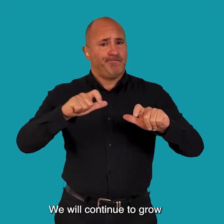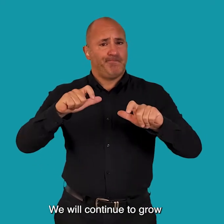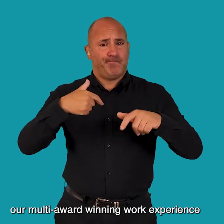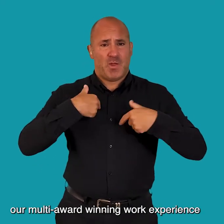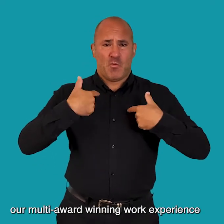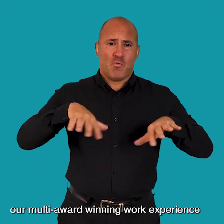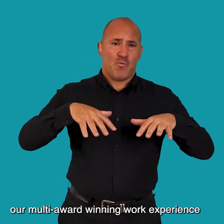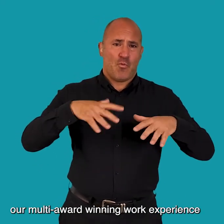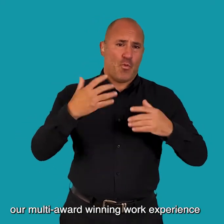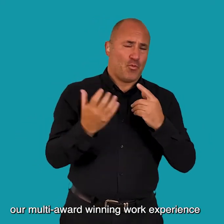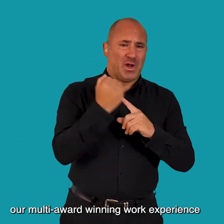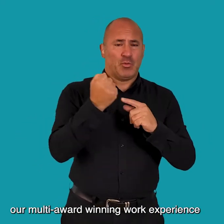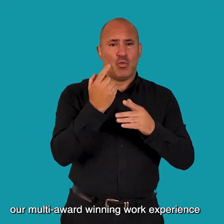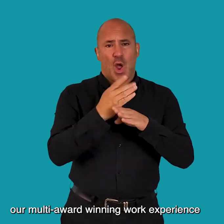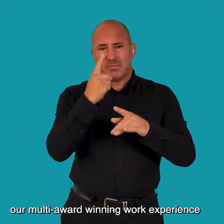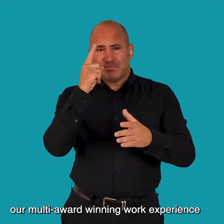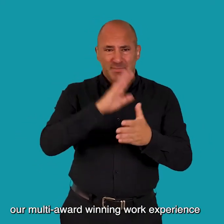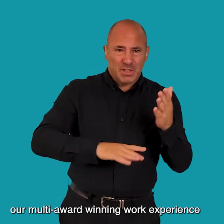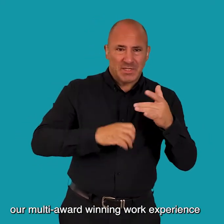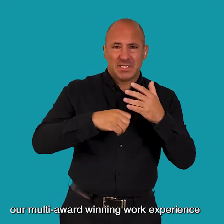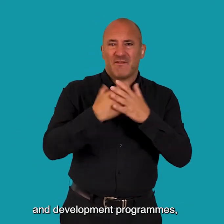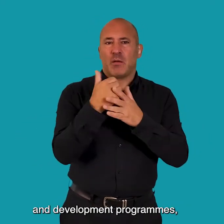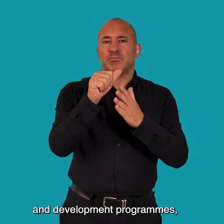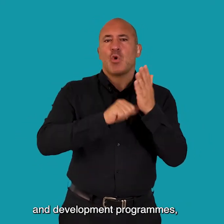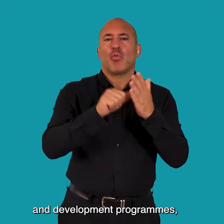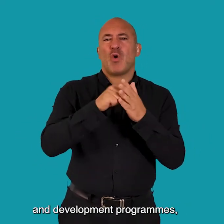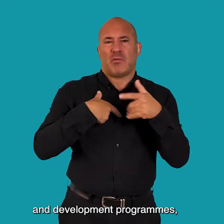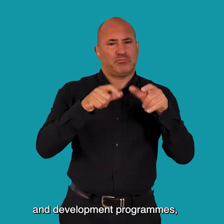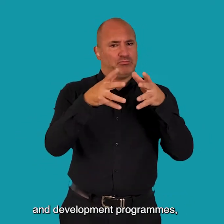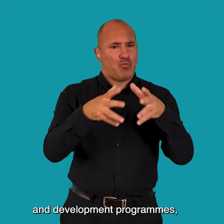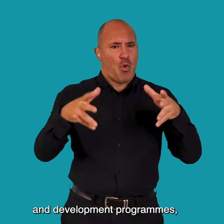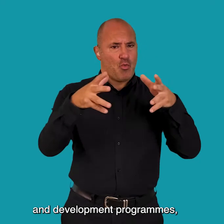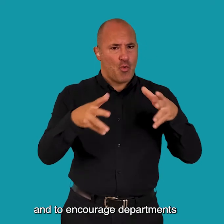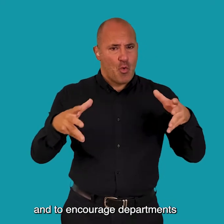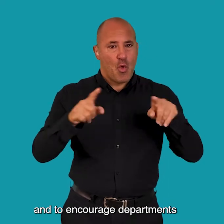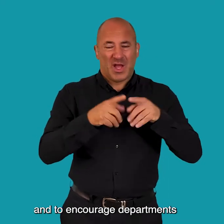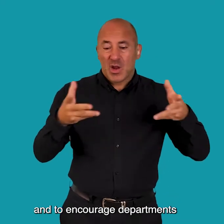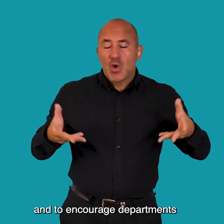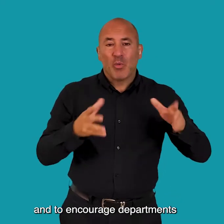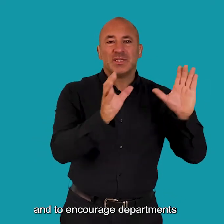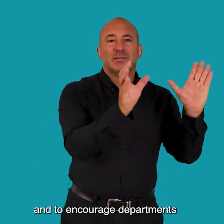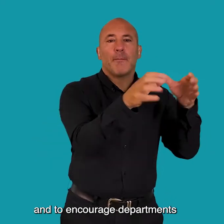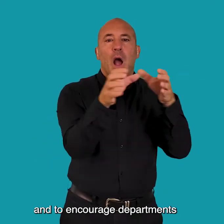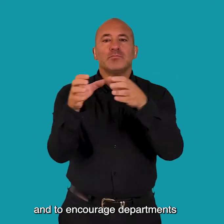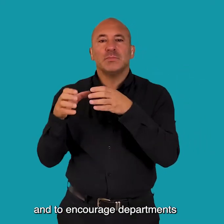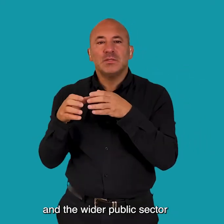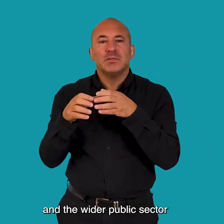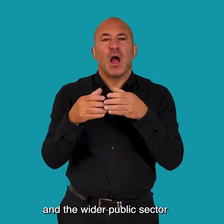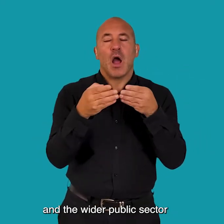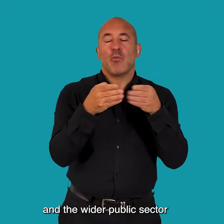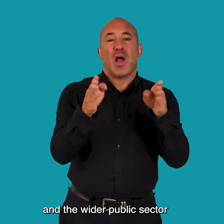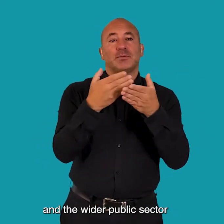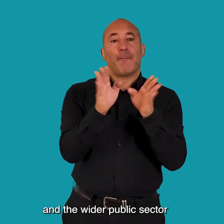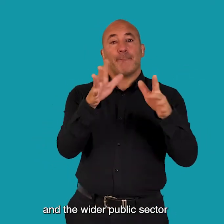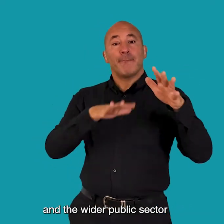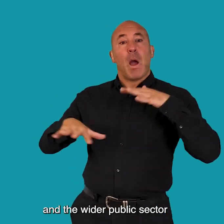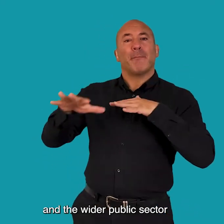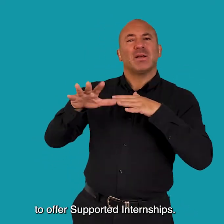our multi-award-winning work experience and development programs and to encourage departments and the wider public sector to